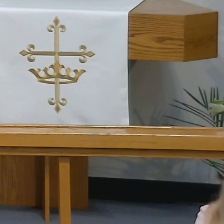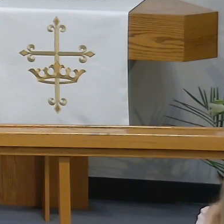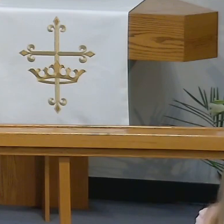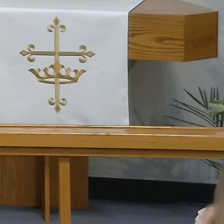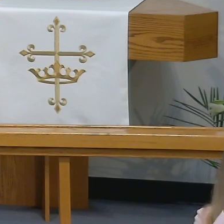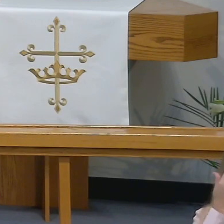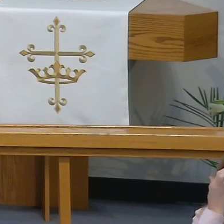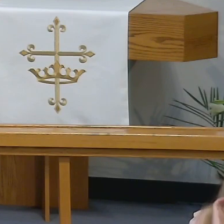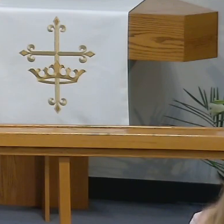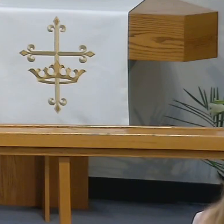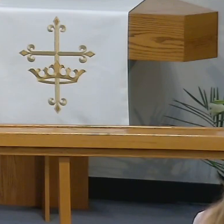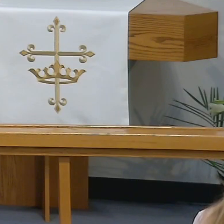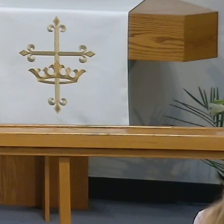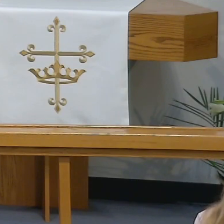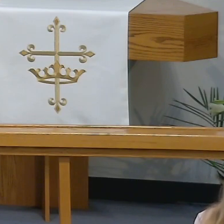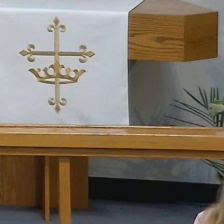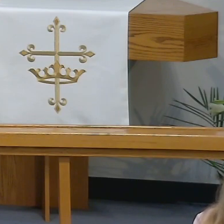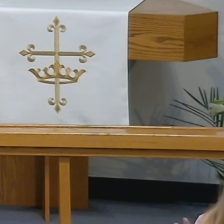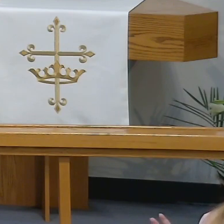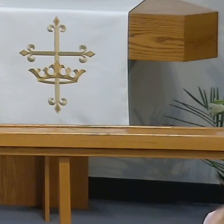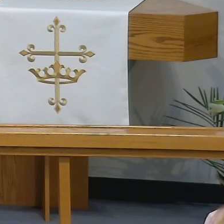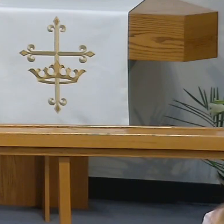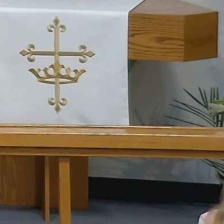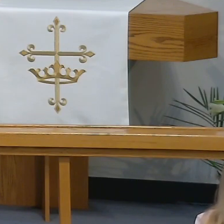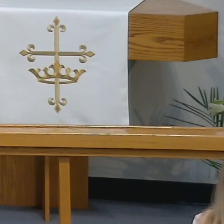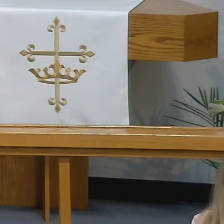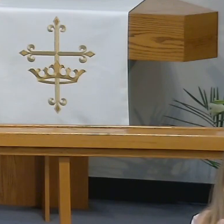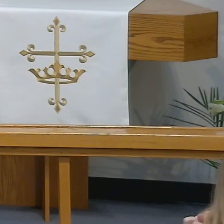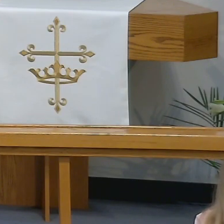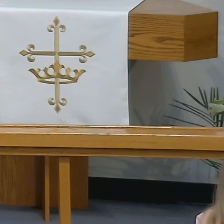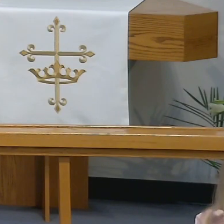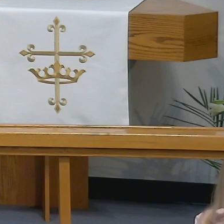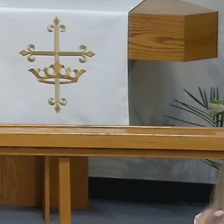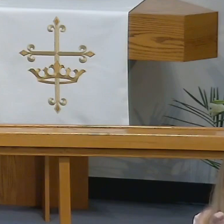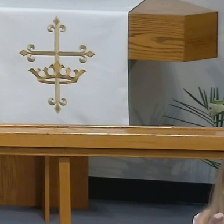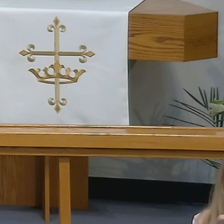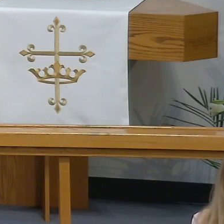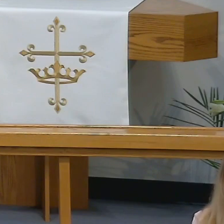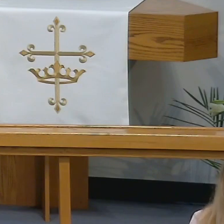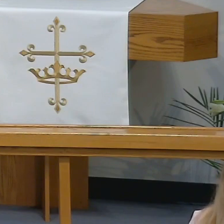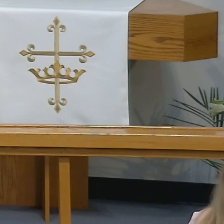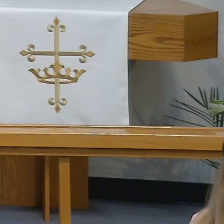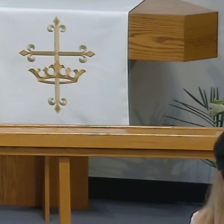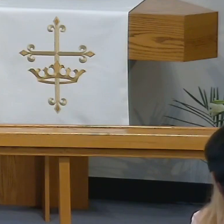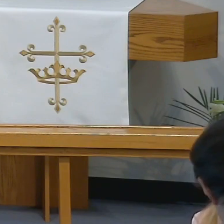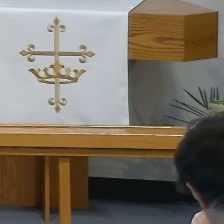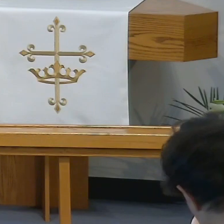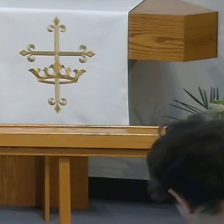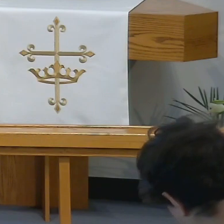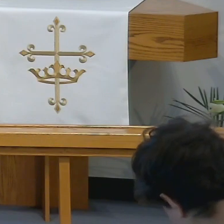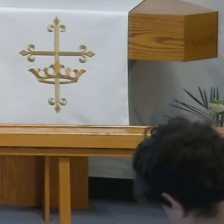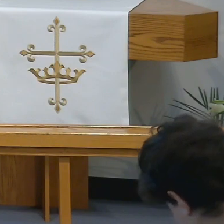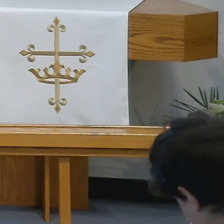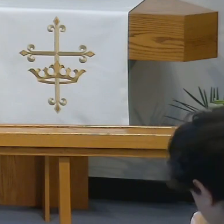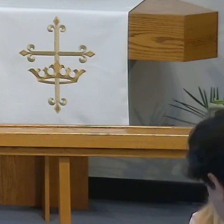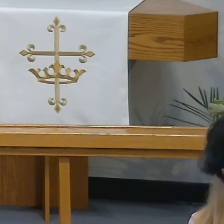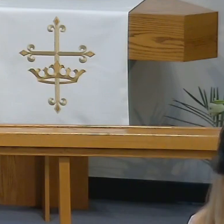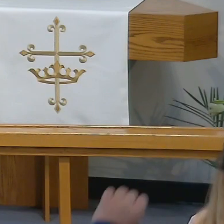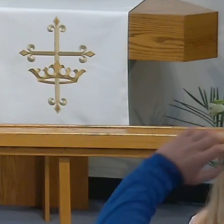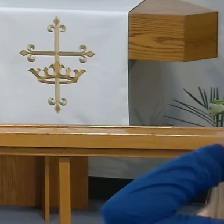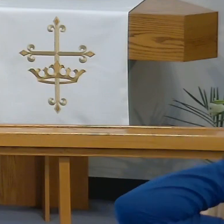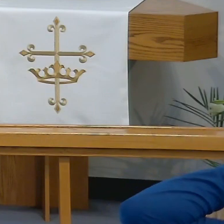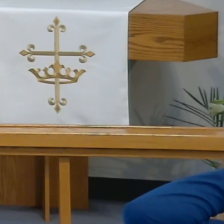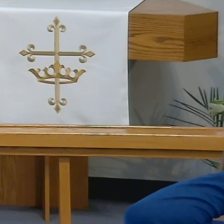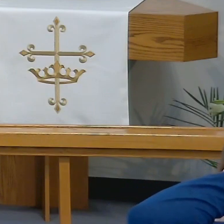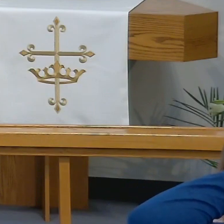Death has been swallowed up in victory. The Lord will not abandon me to the grave. He has made known to me the path of